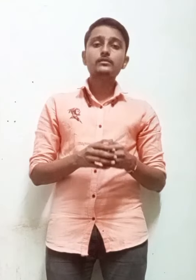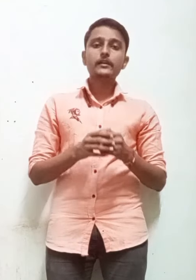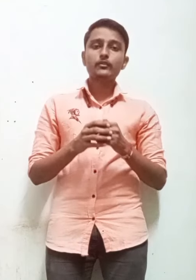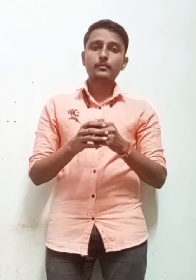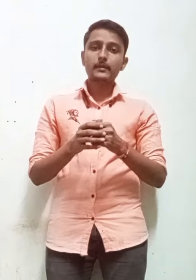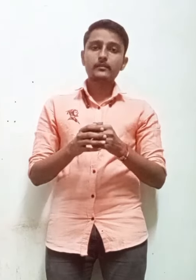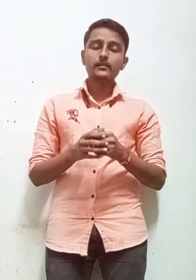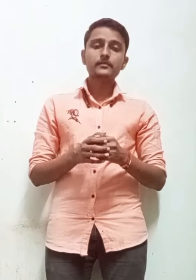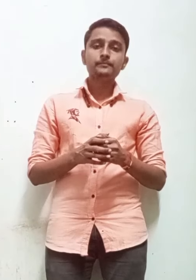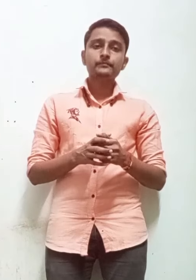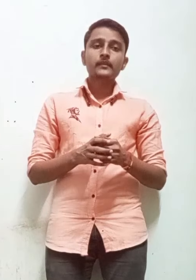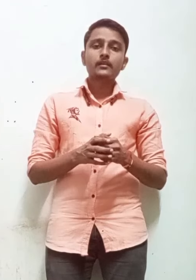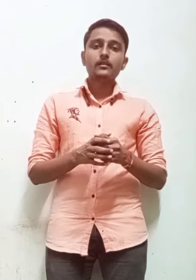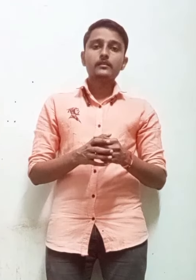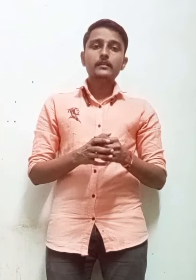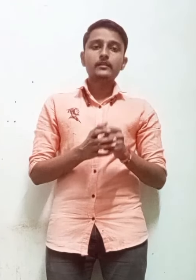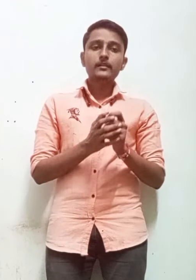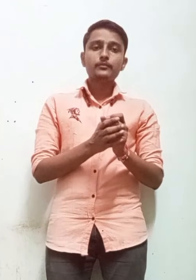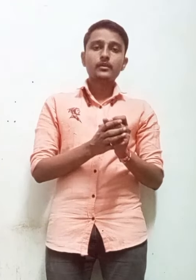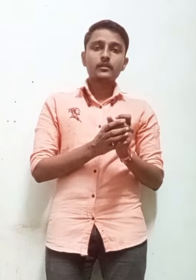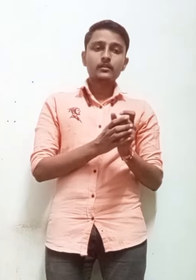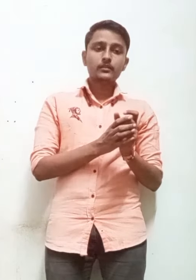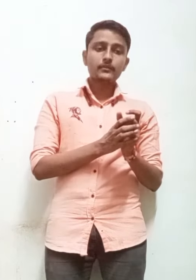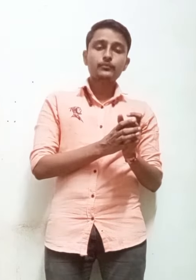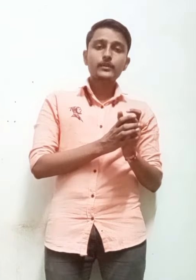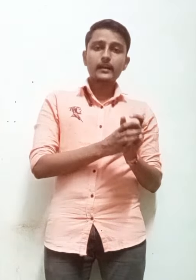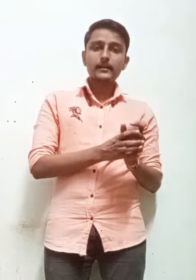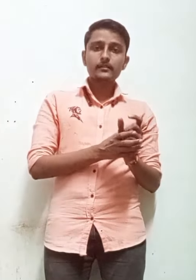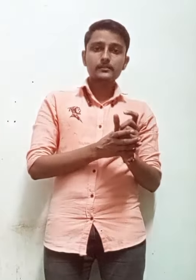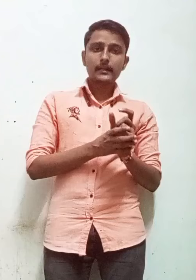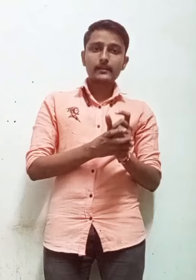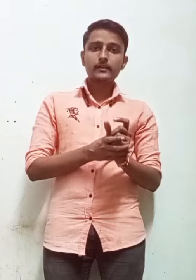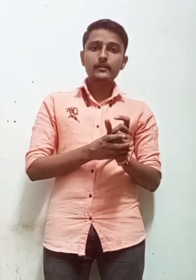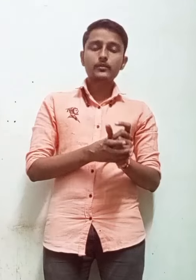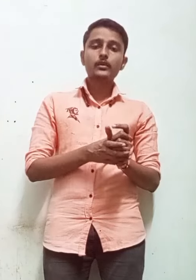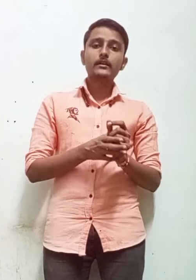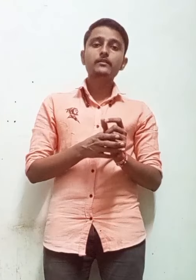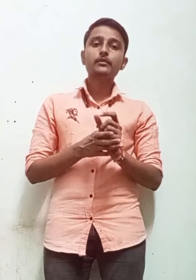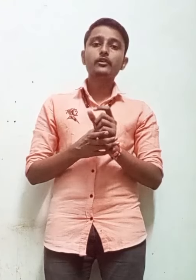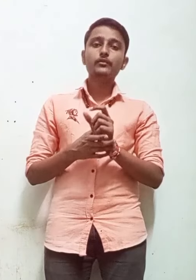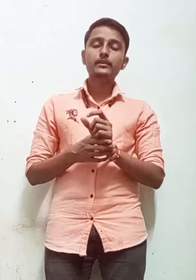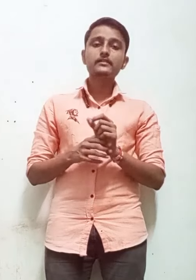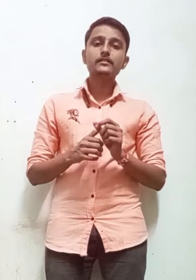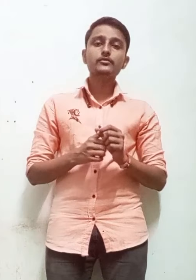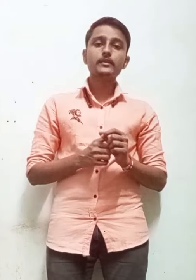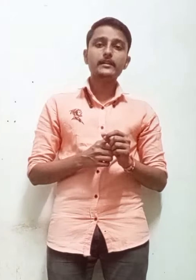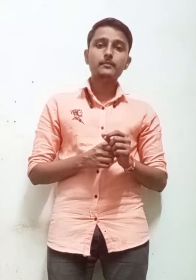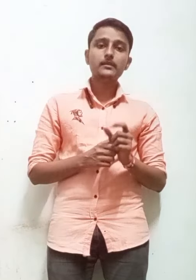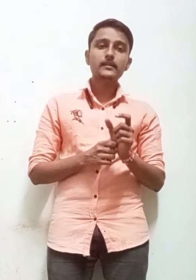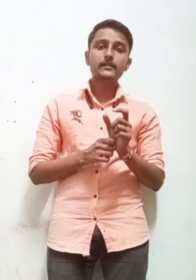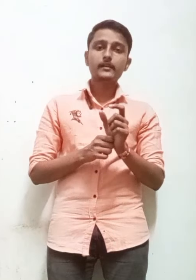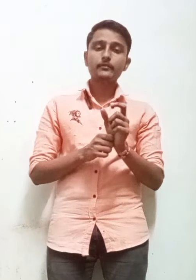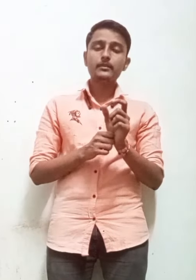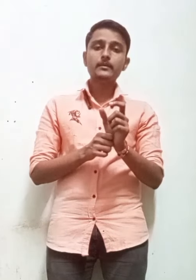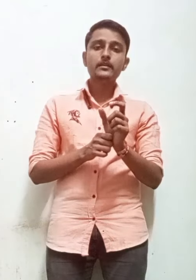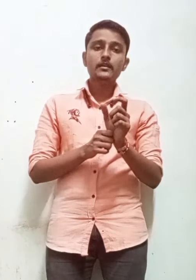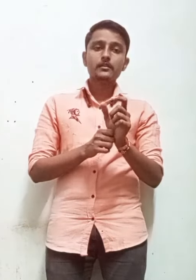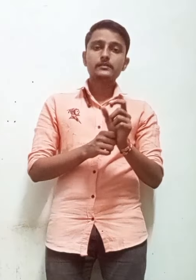outside of a method. Then if we write a static keyword in front of an instance variable, then it will be a